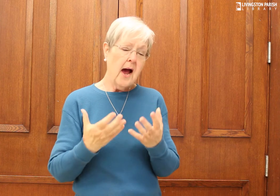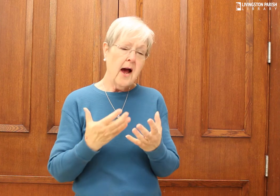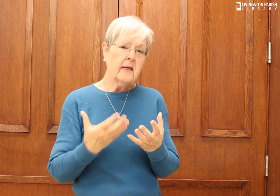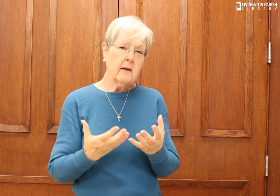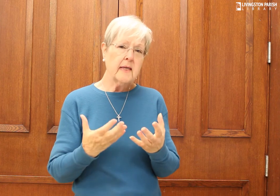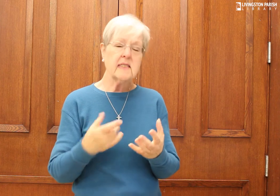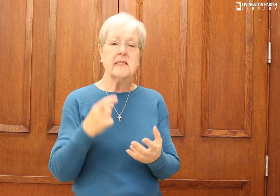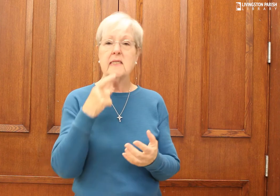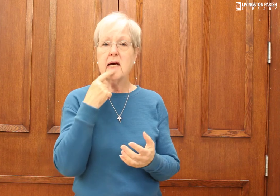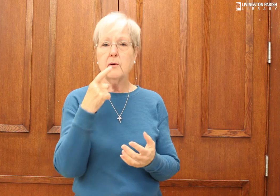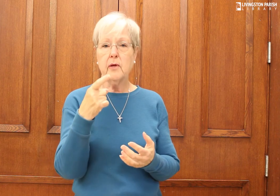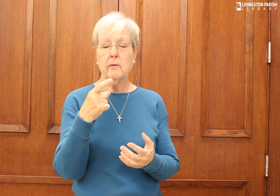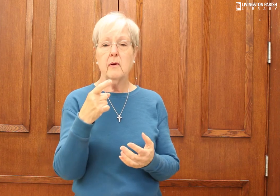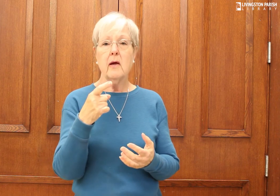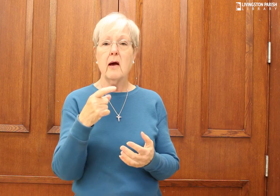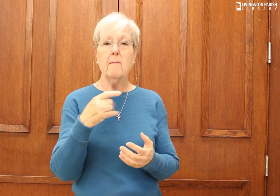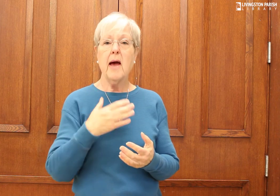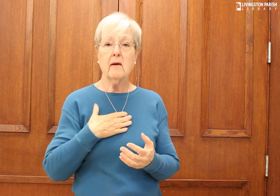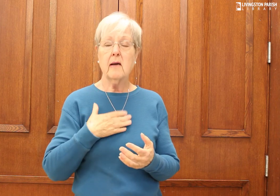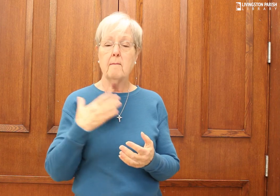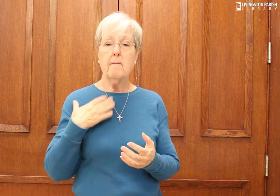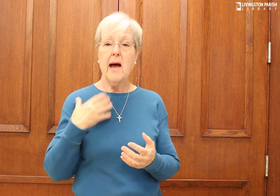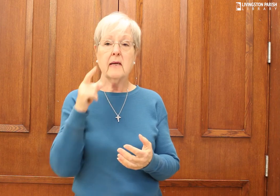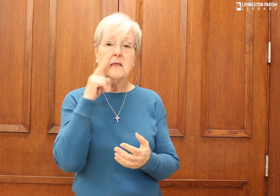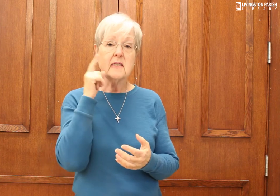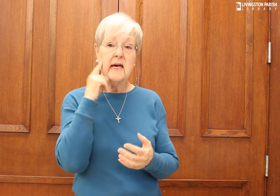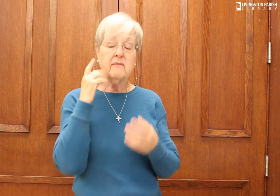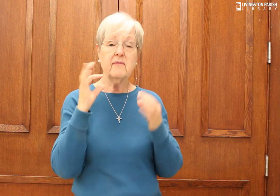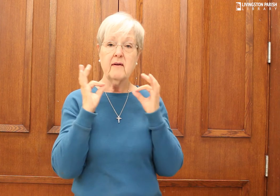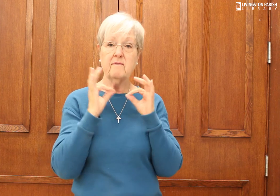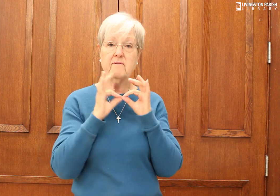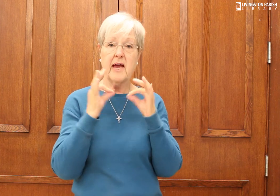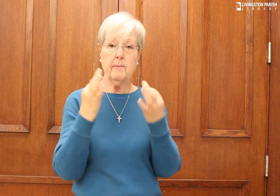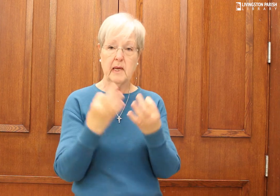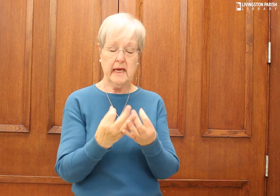I'd like to tell you about my deaf family.